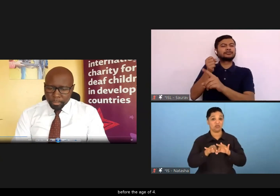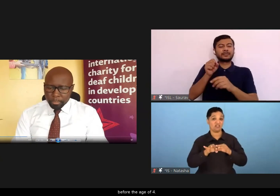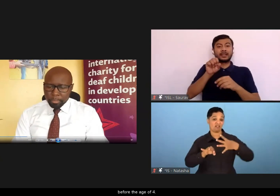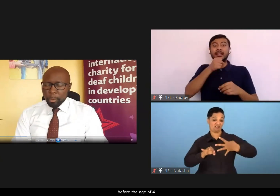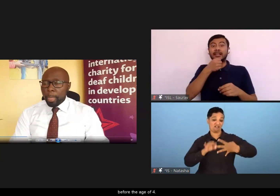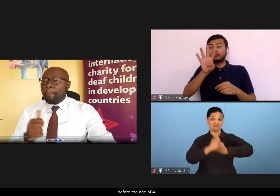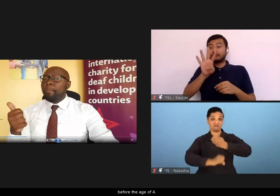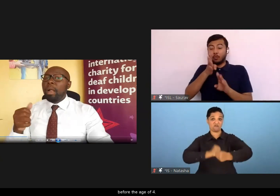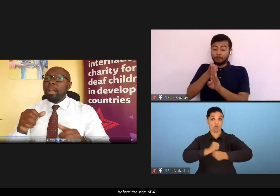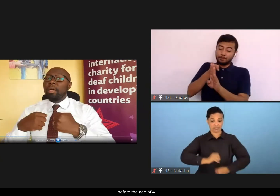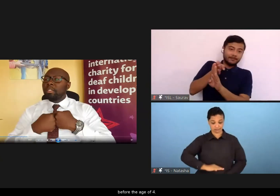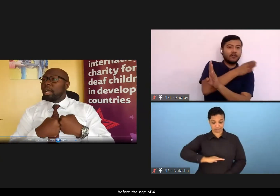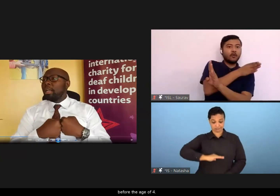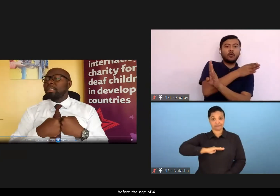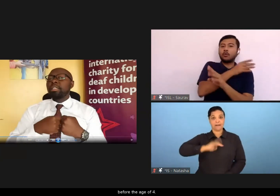of four.